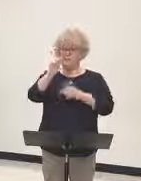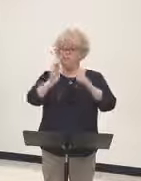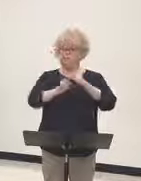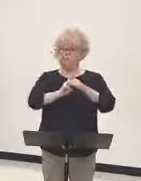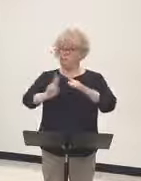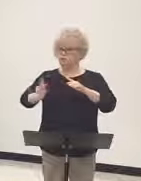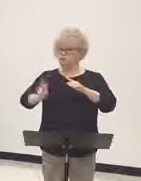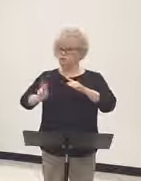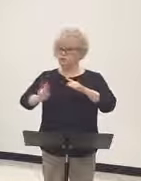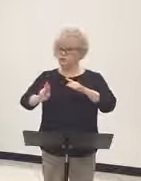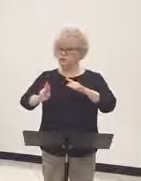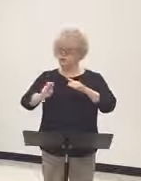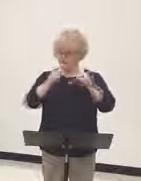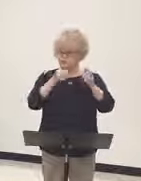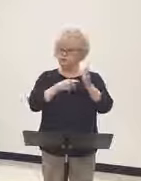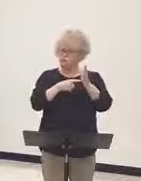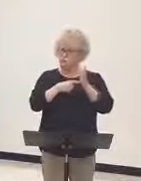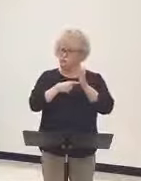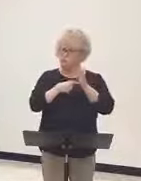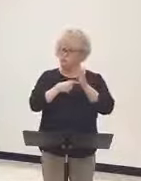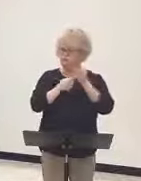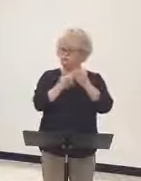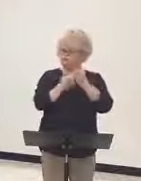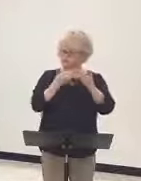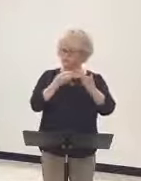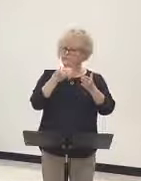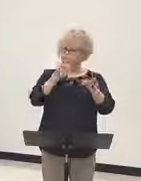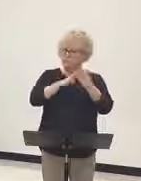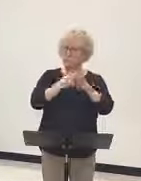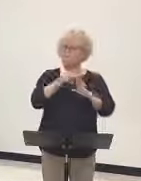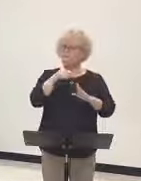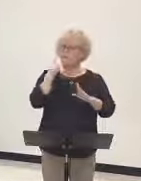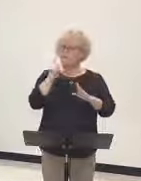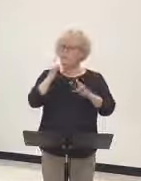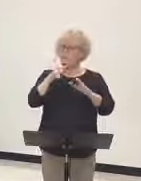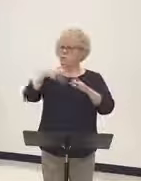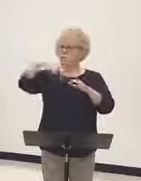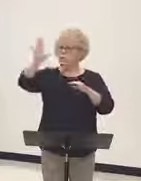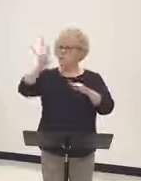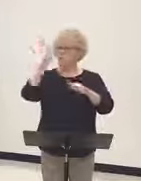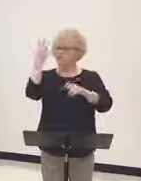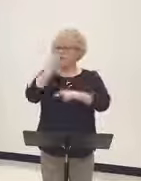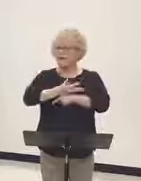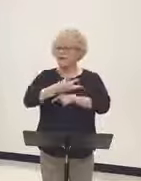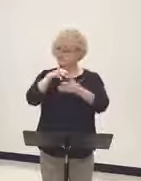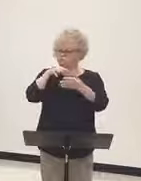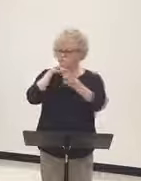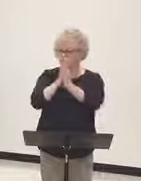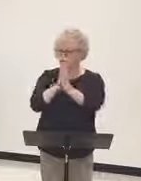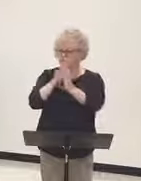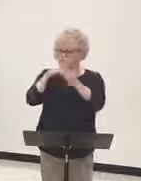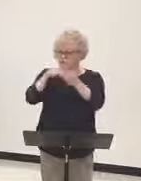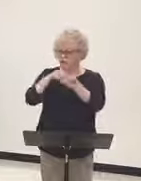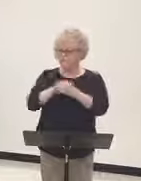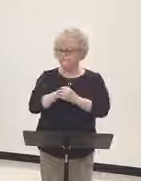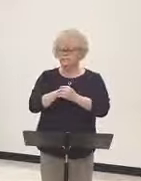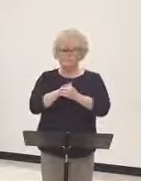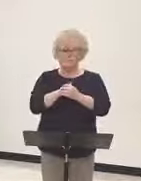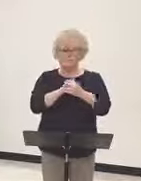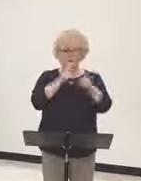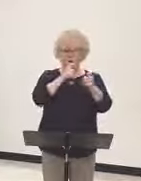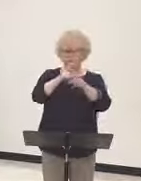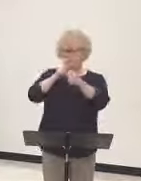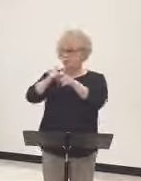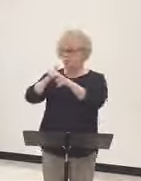all men as they prepare for ordination to the priesthood. And as I looked around and called